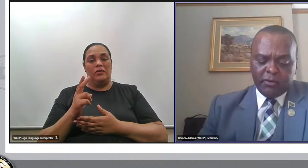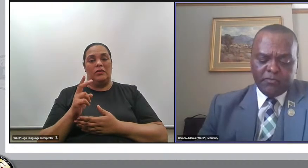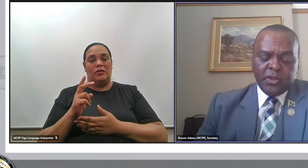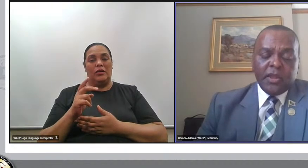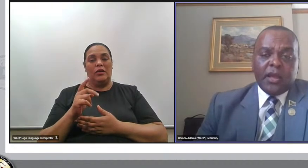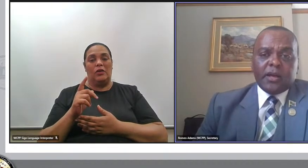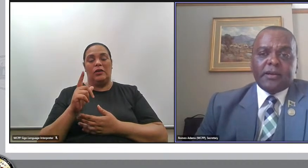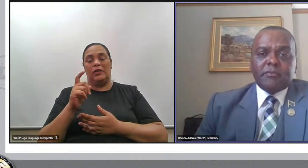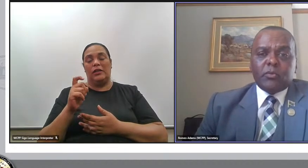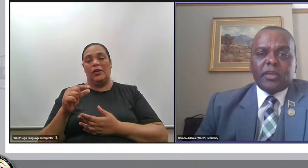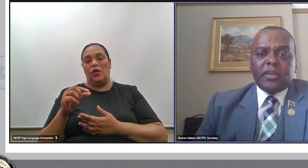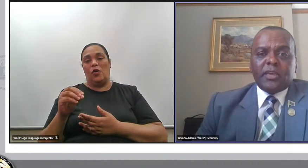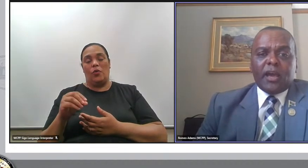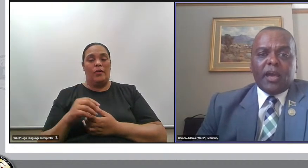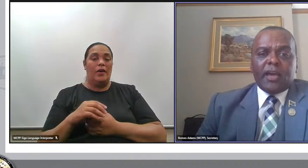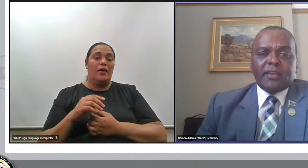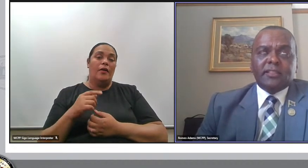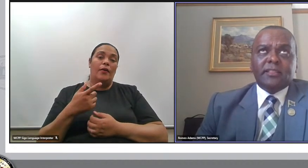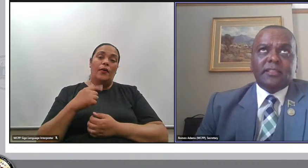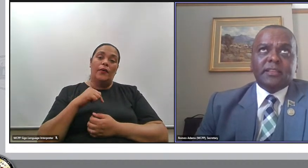Honourable Krego.